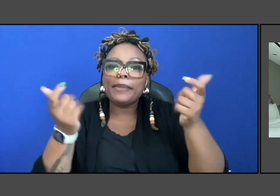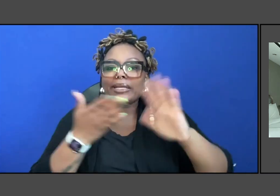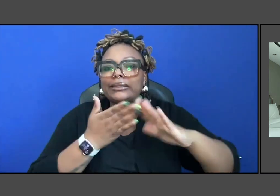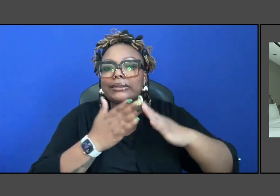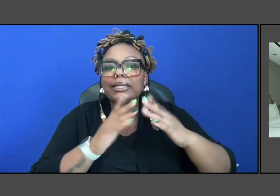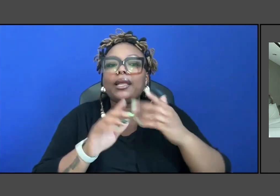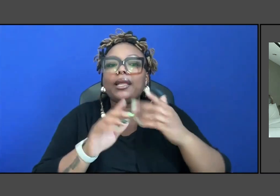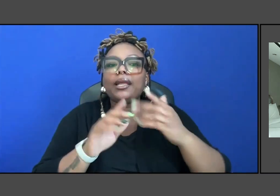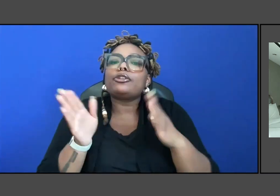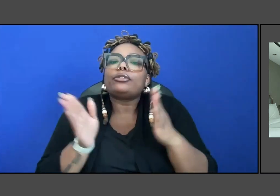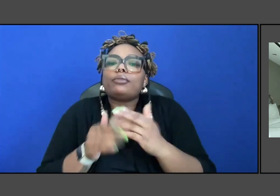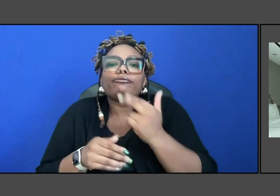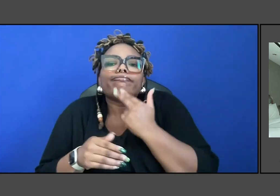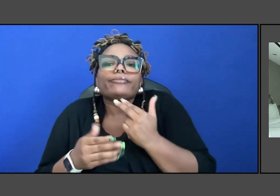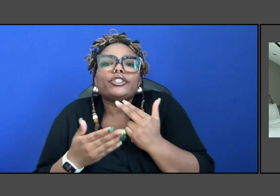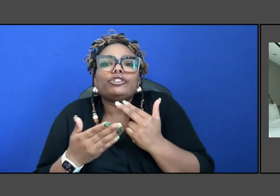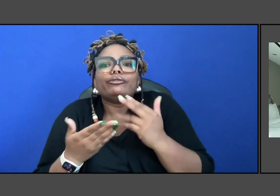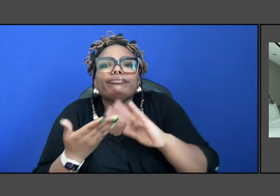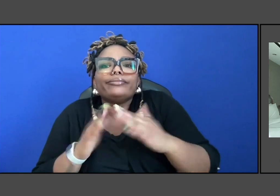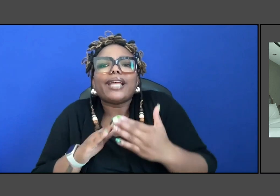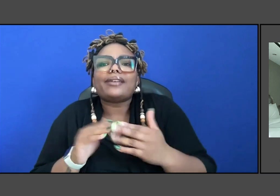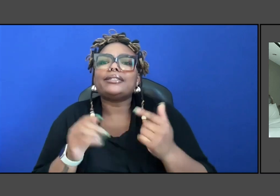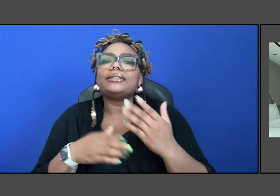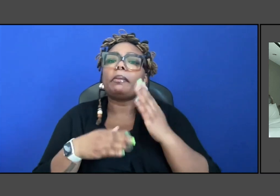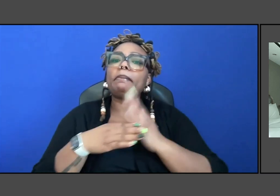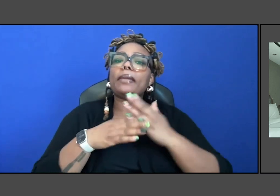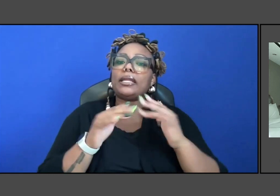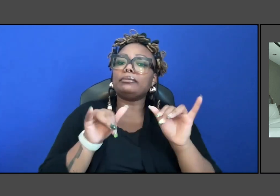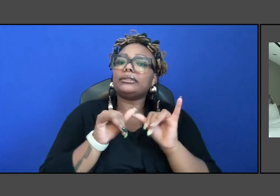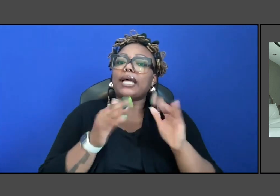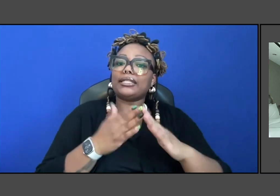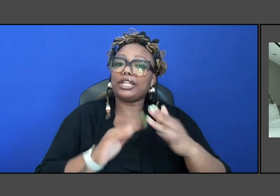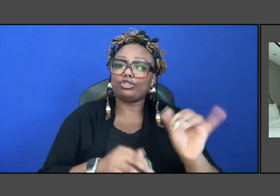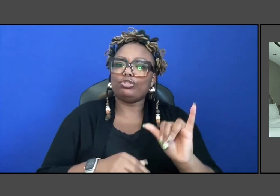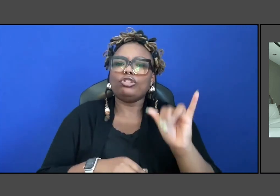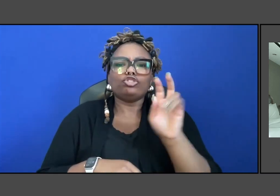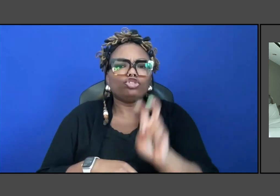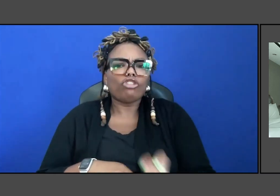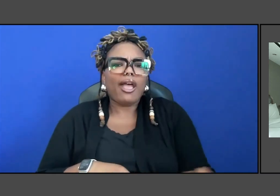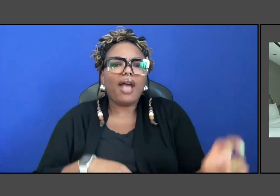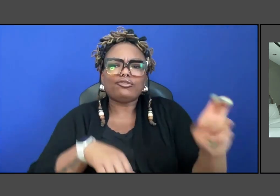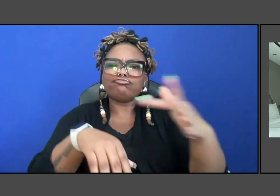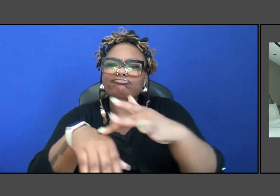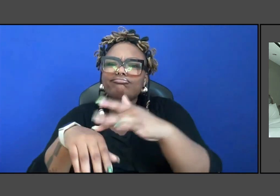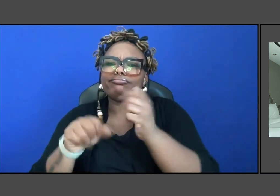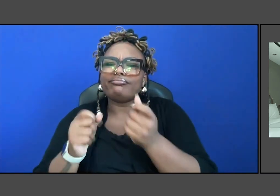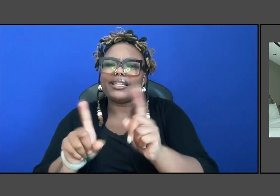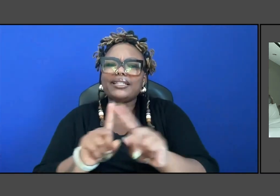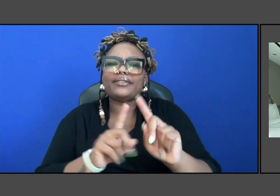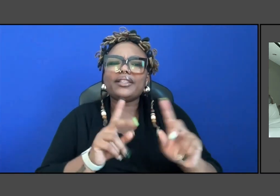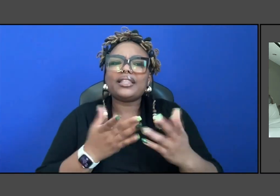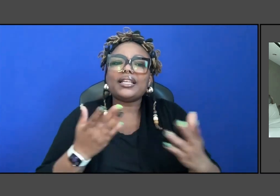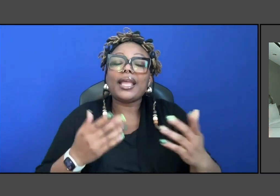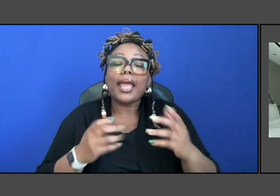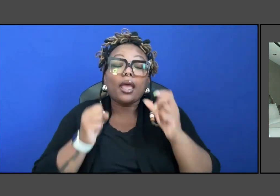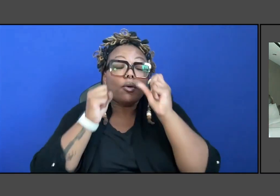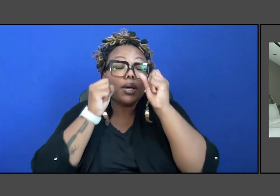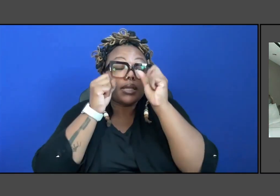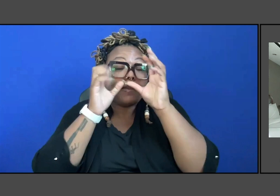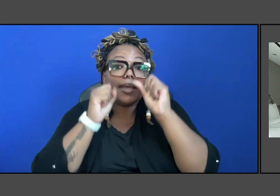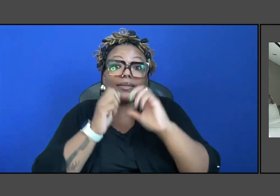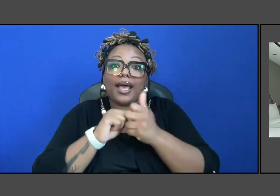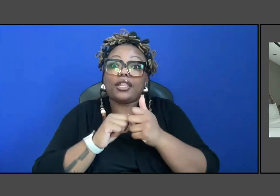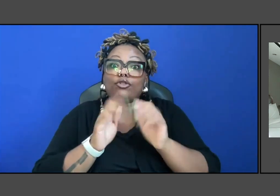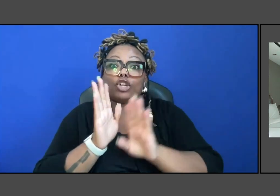towns and medium-sized communities. And it always amazed me how they were trying to build coalitions there, or failing to